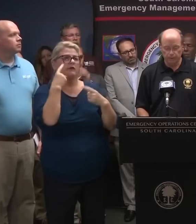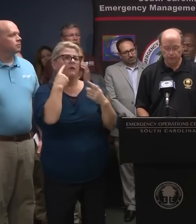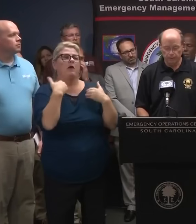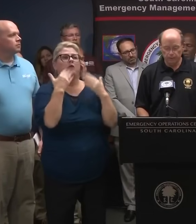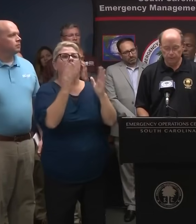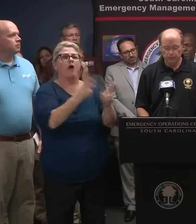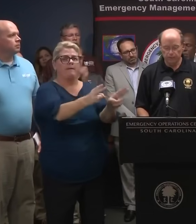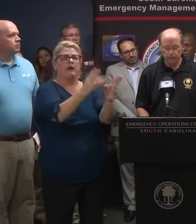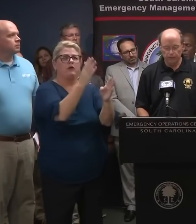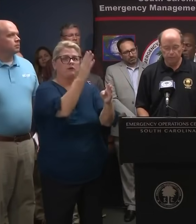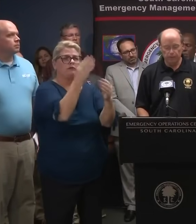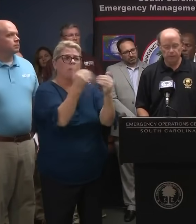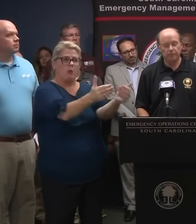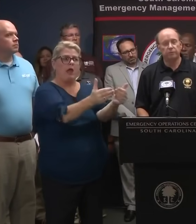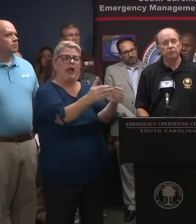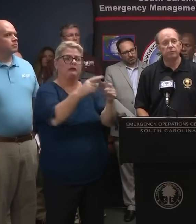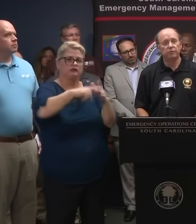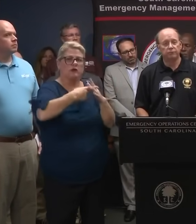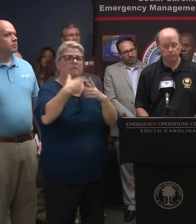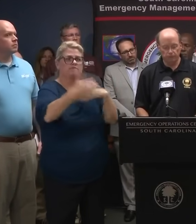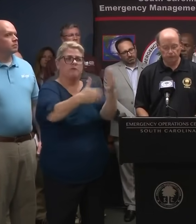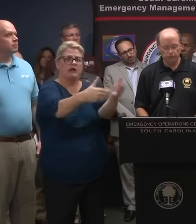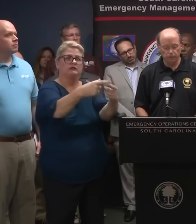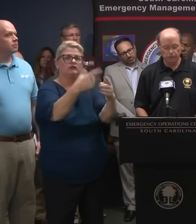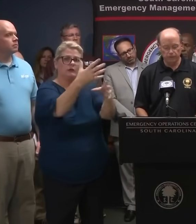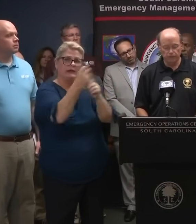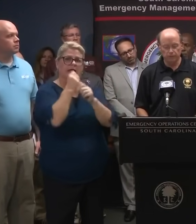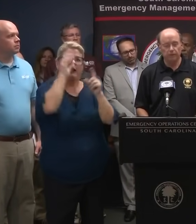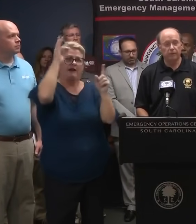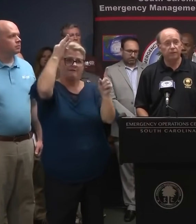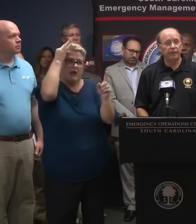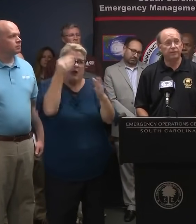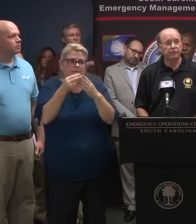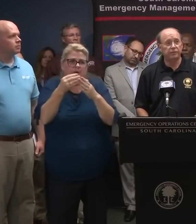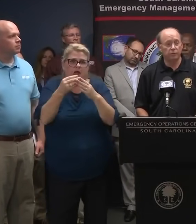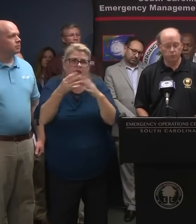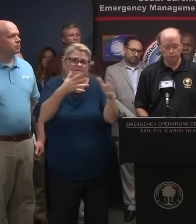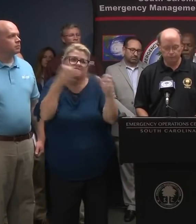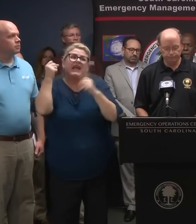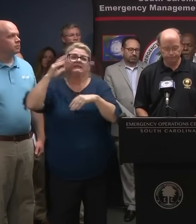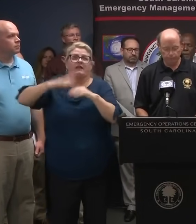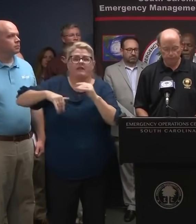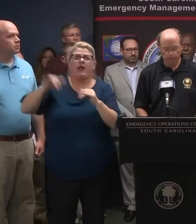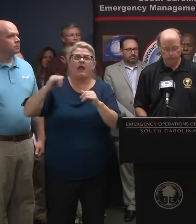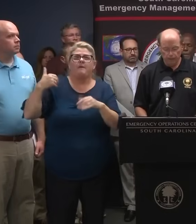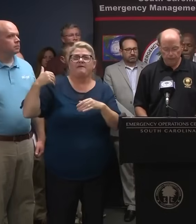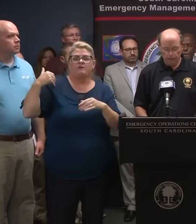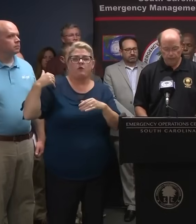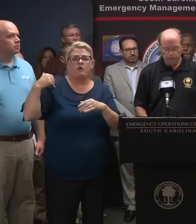request to at least start the process to receive federal assistance faster than normal.